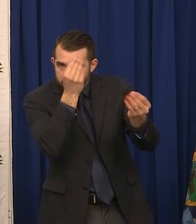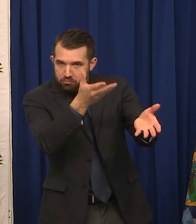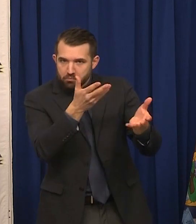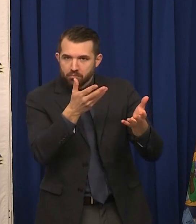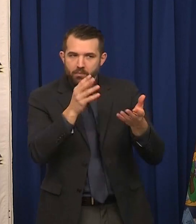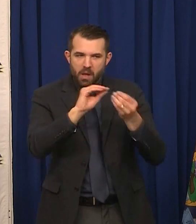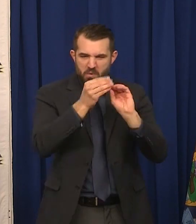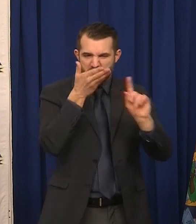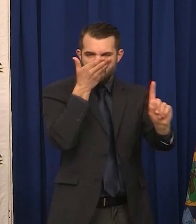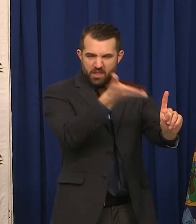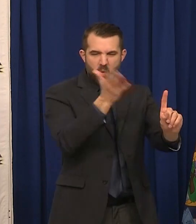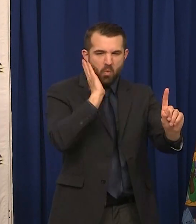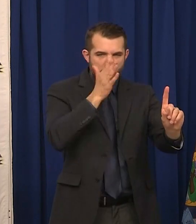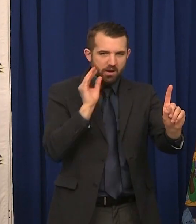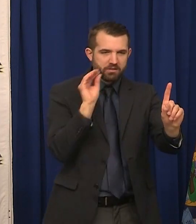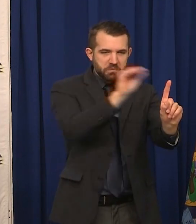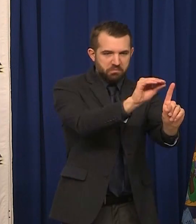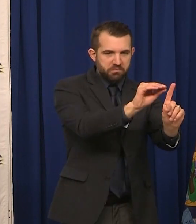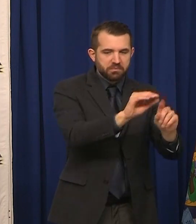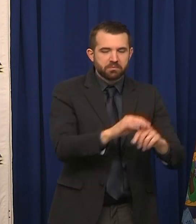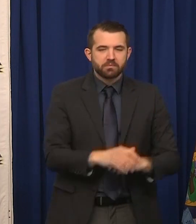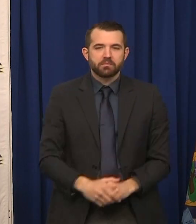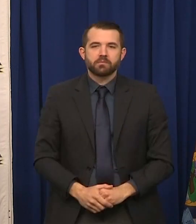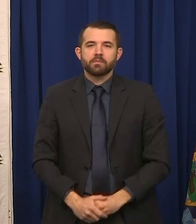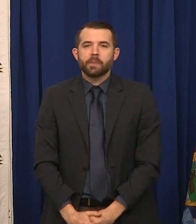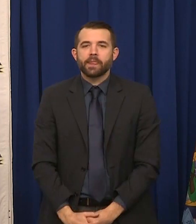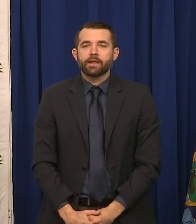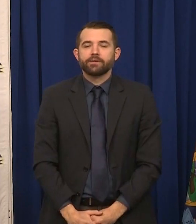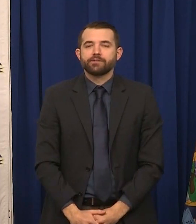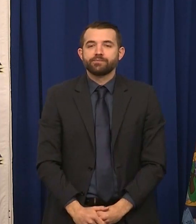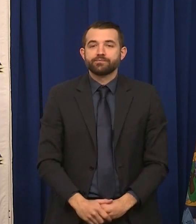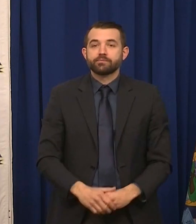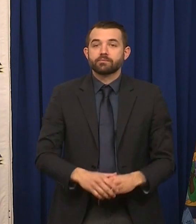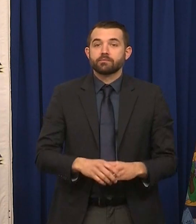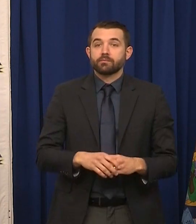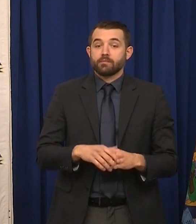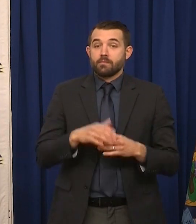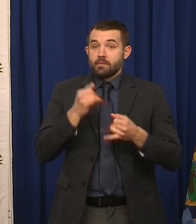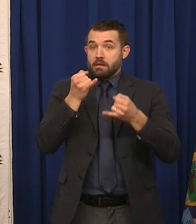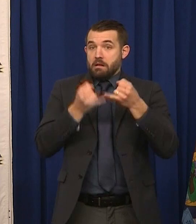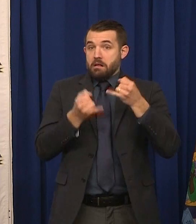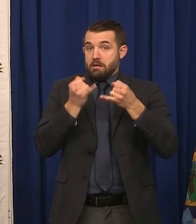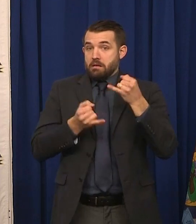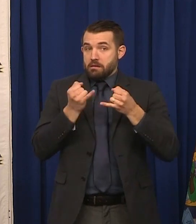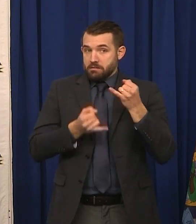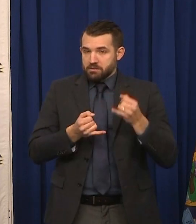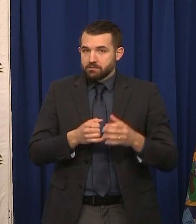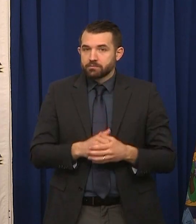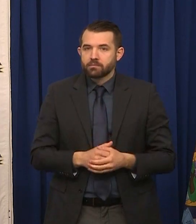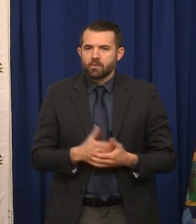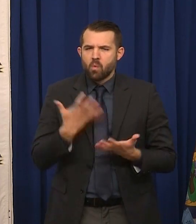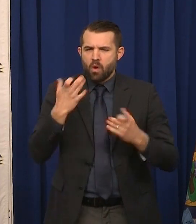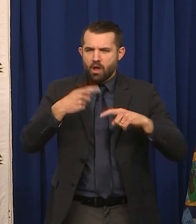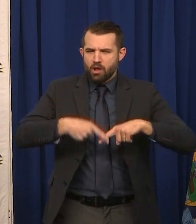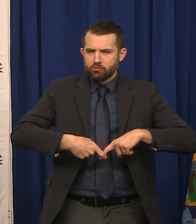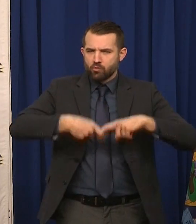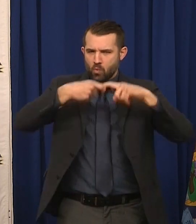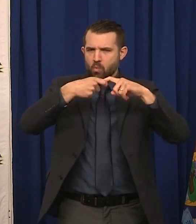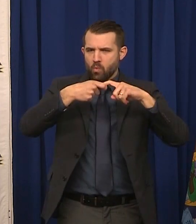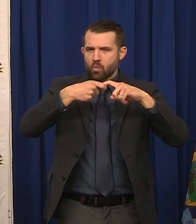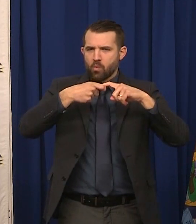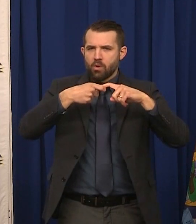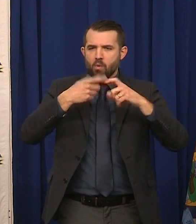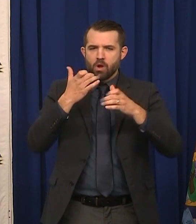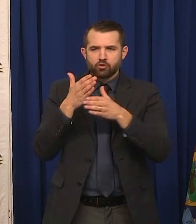Before I turn to everyone's questions, I just want to pause and share and